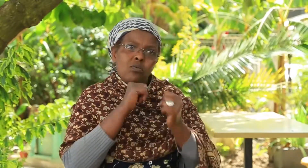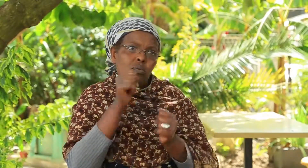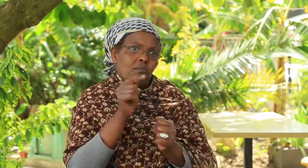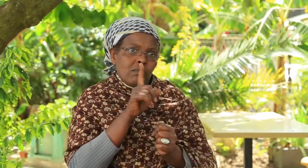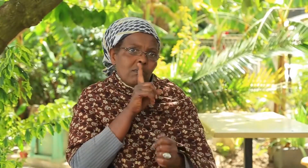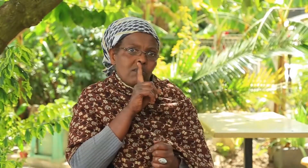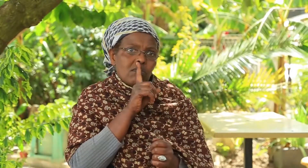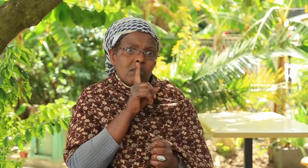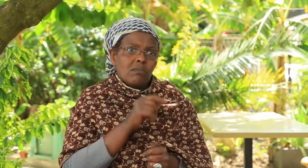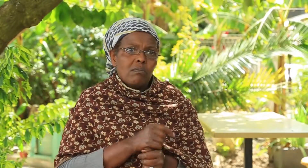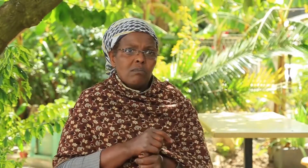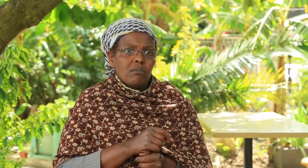He kept quiet.